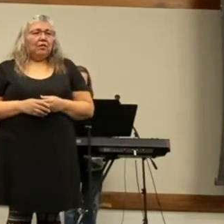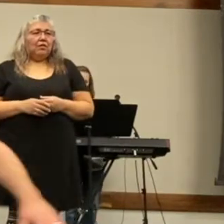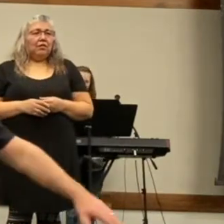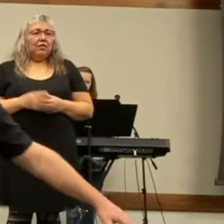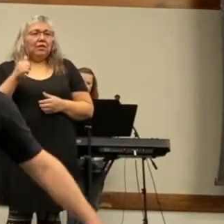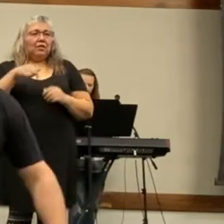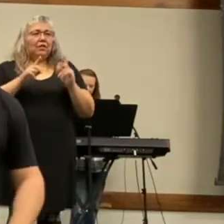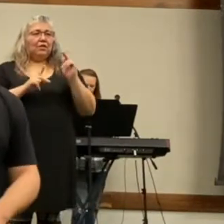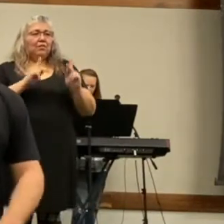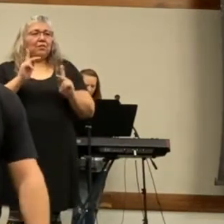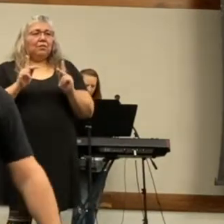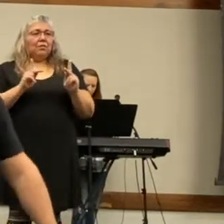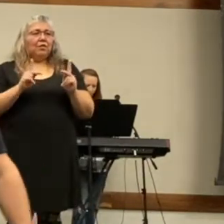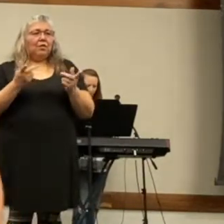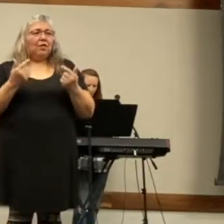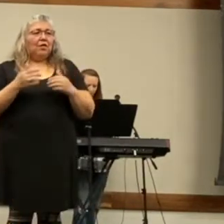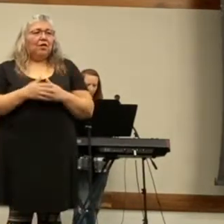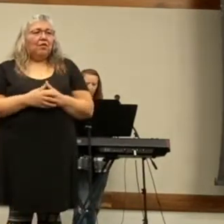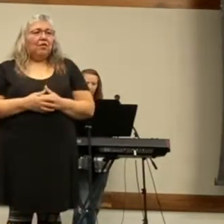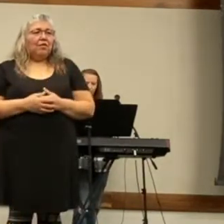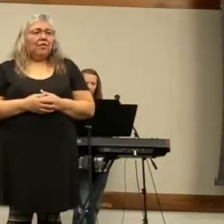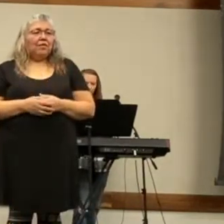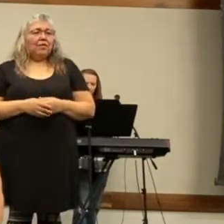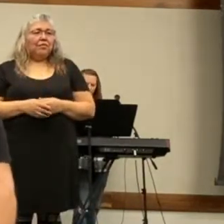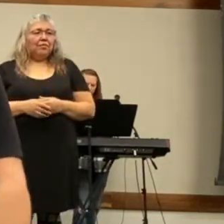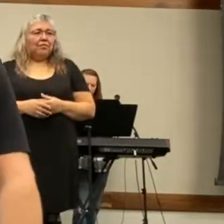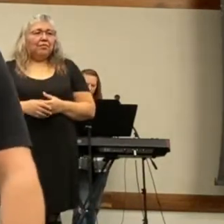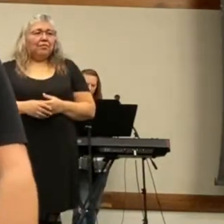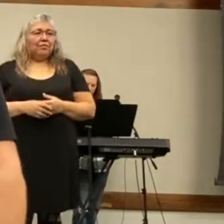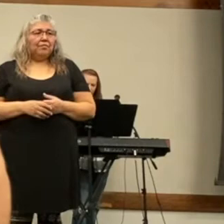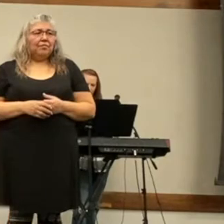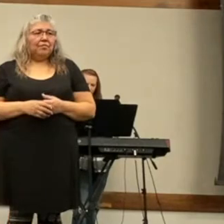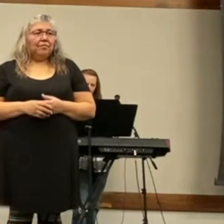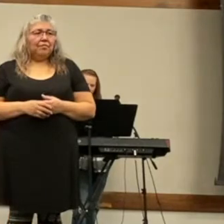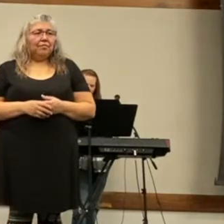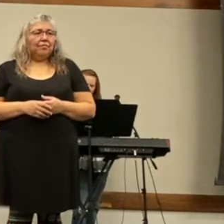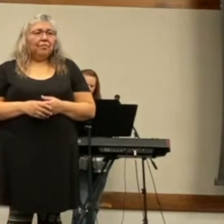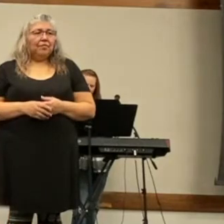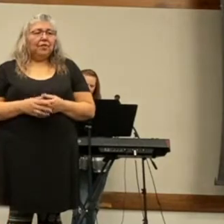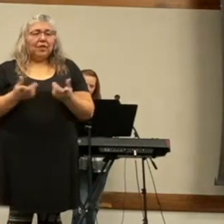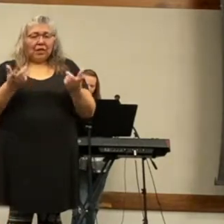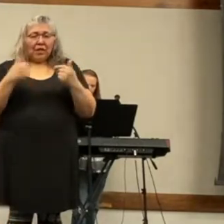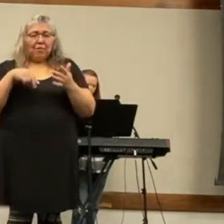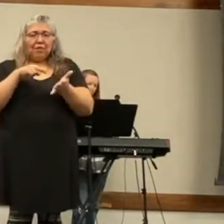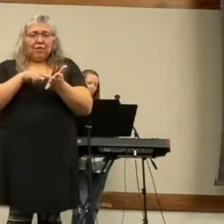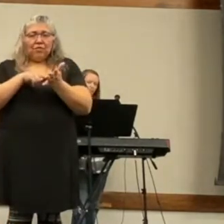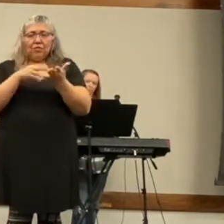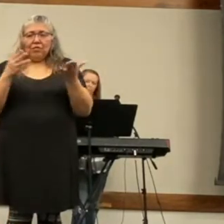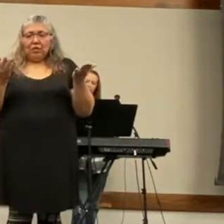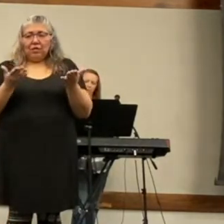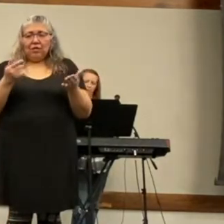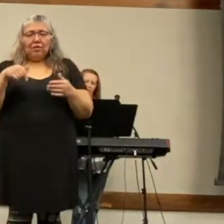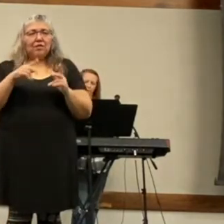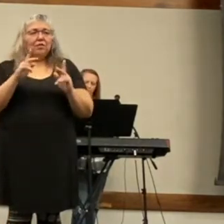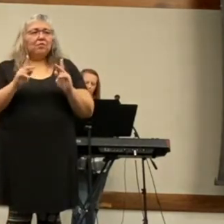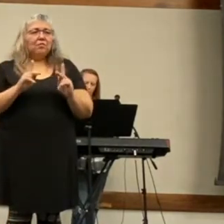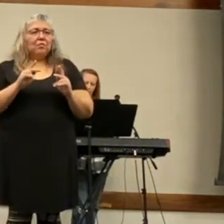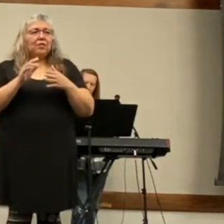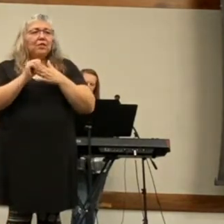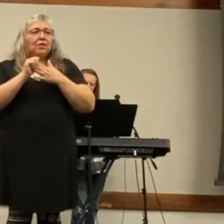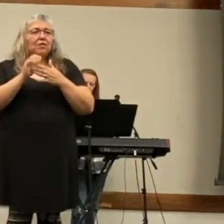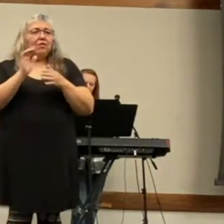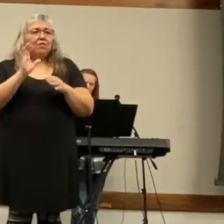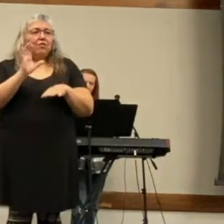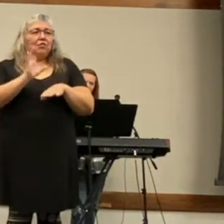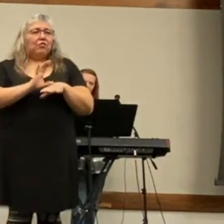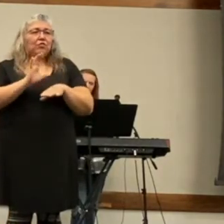These people didn't come forward just to stand and look at you. They came and they stood here. These are leaders of your